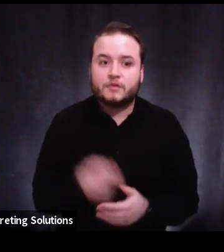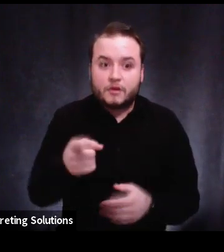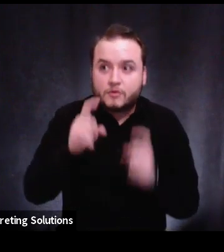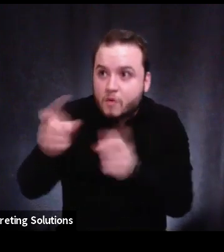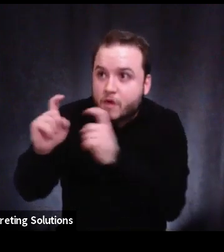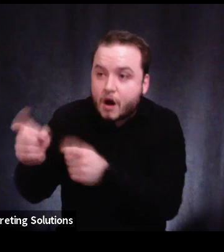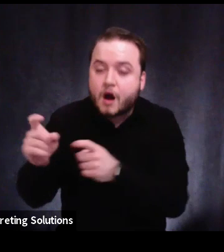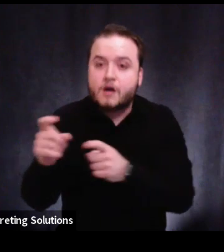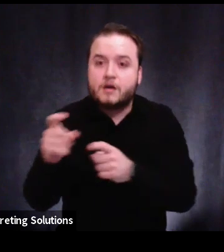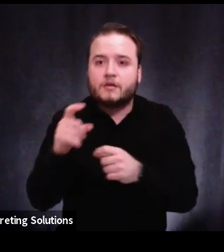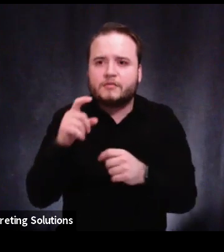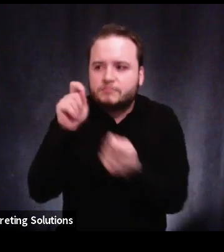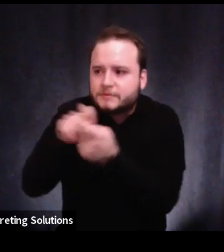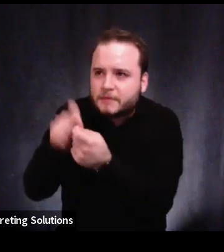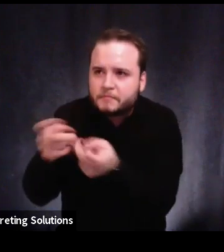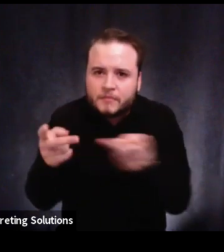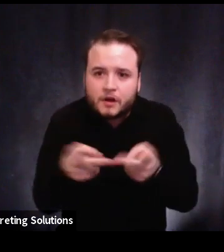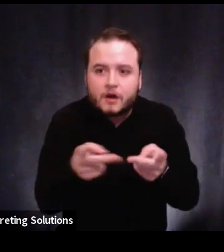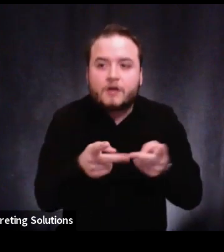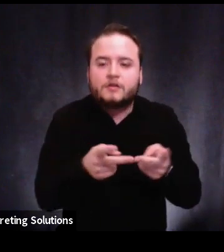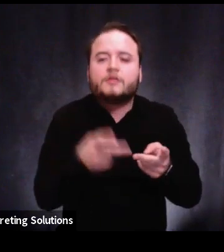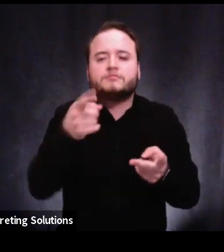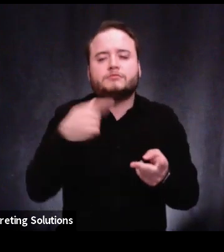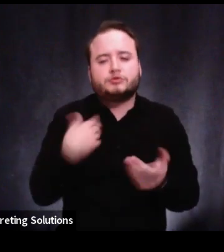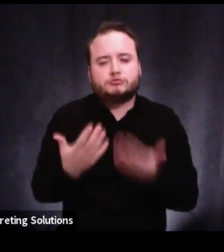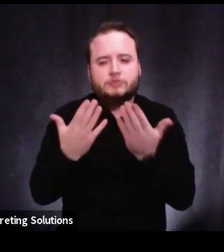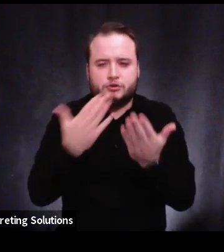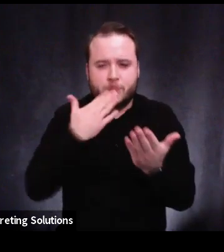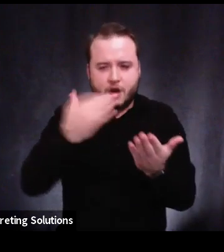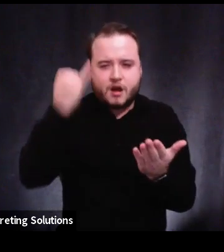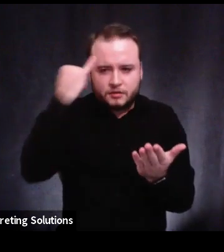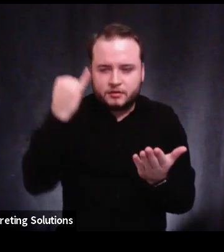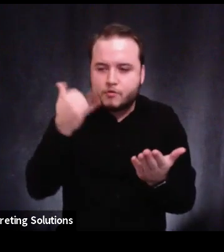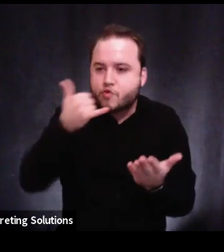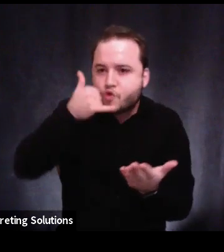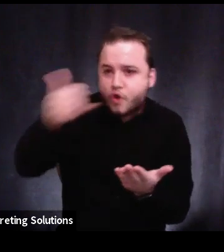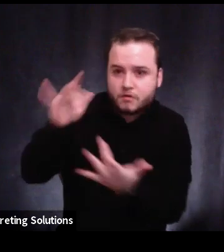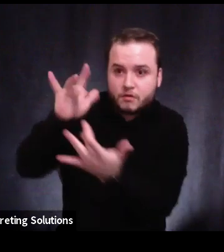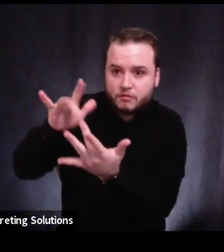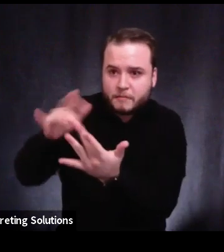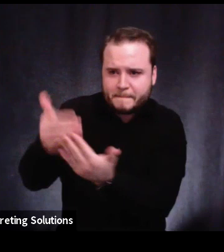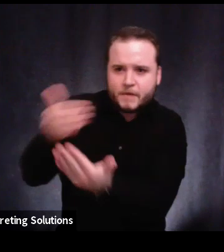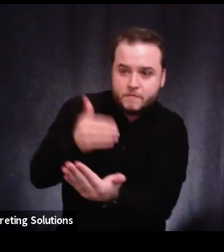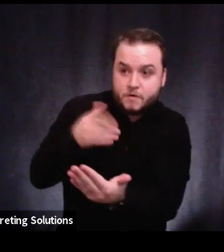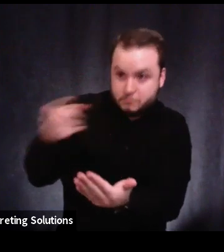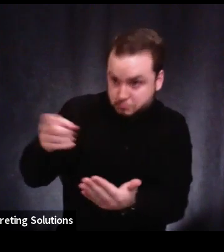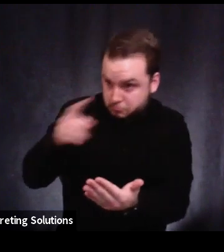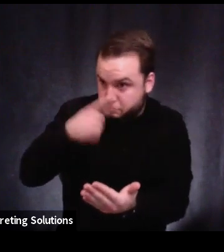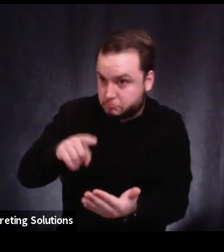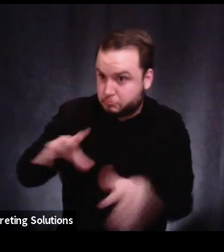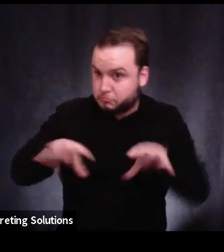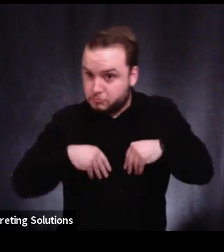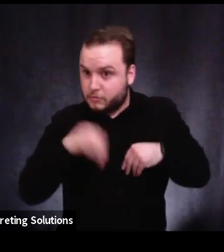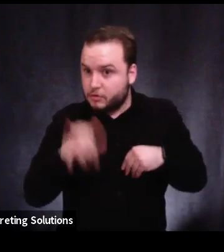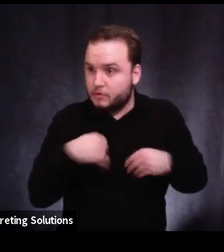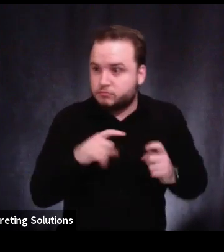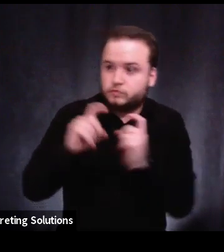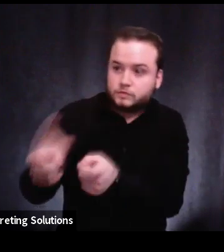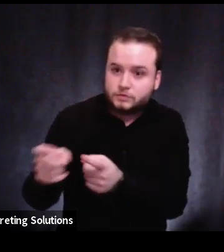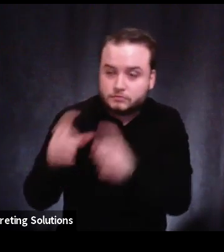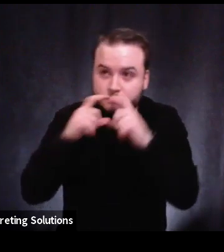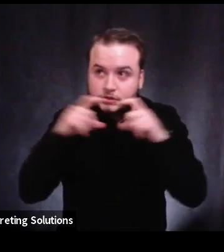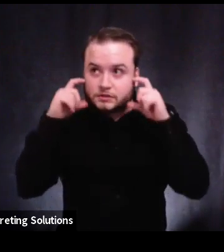facility, it's a good idea to call ahead to be sure the facility can accept your donation at this time. But certainly if they can't, others